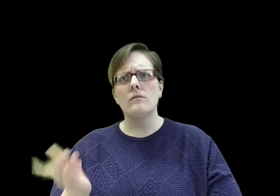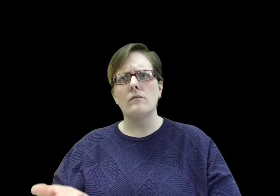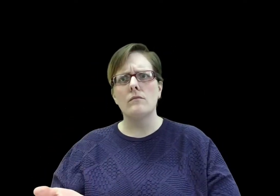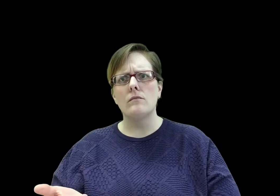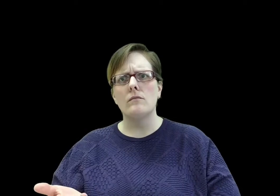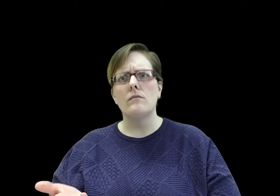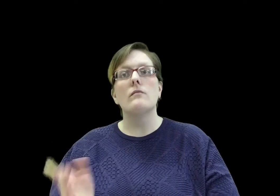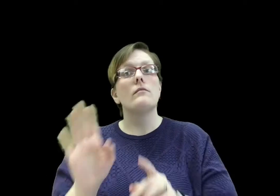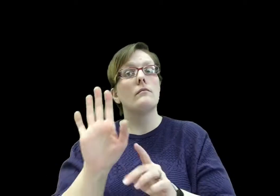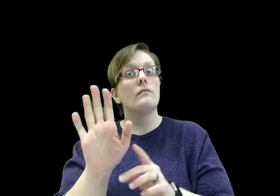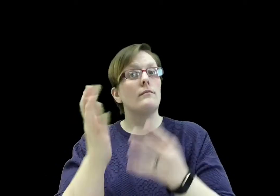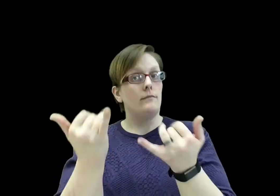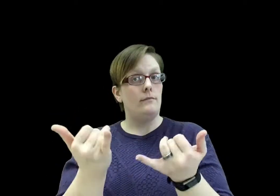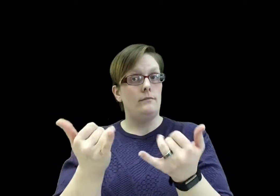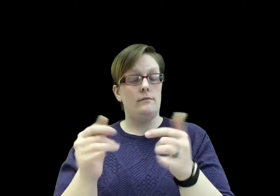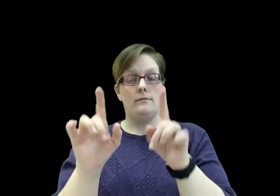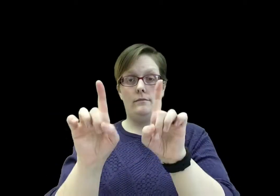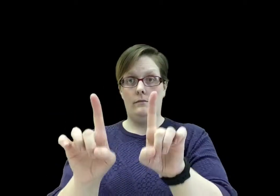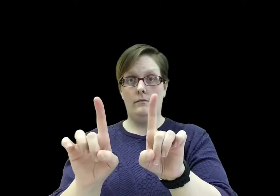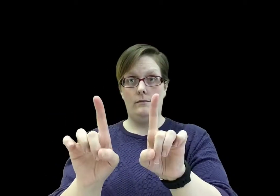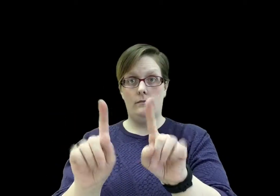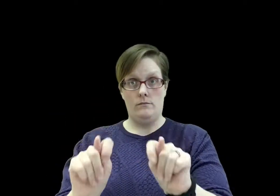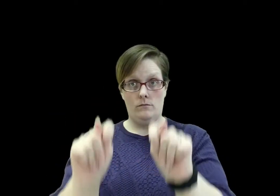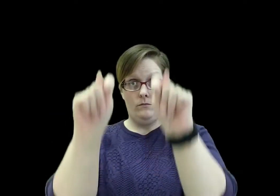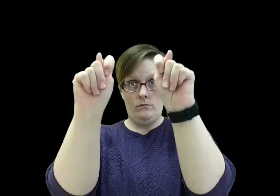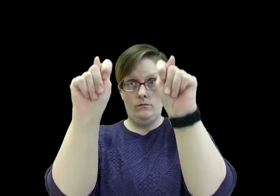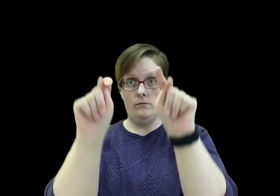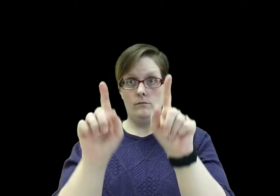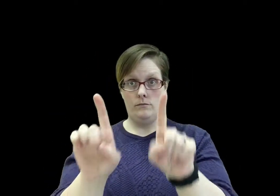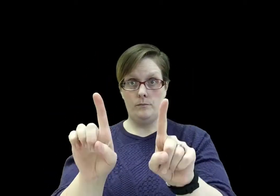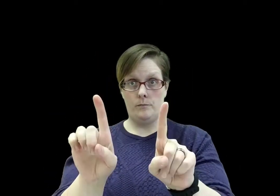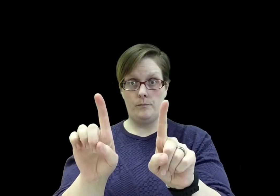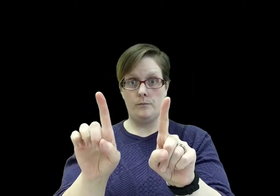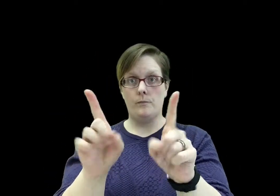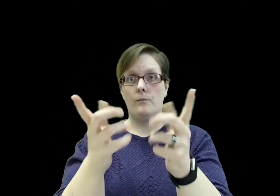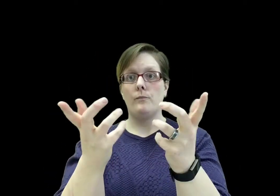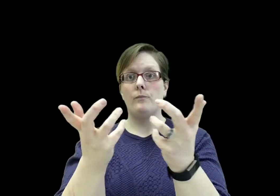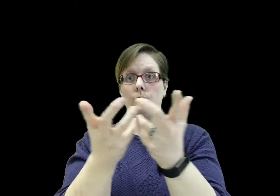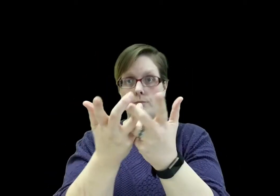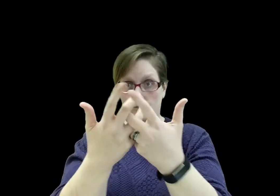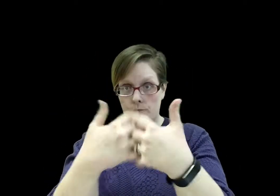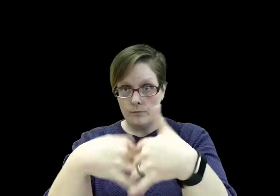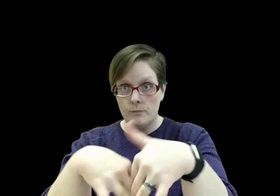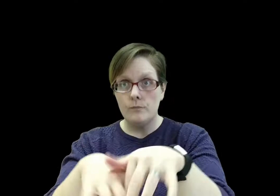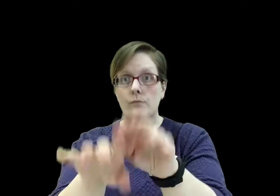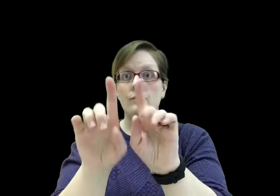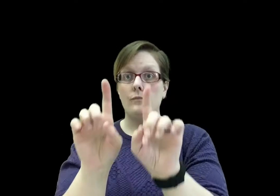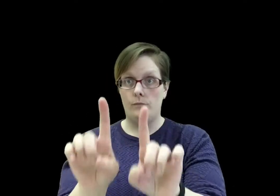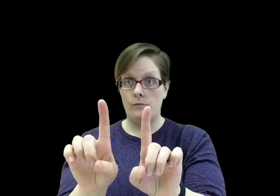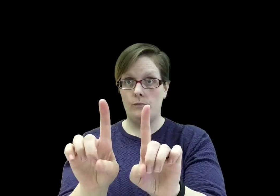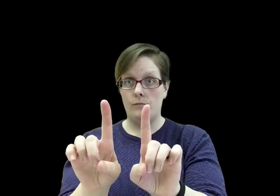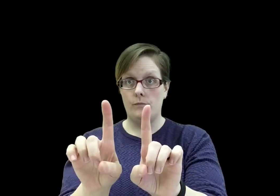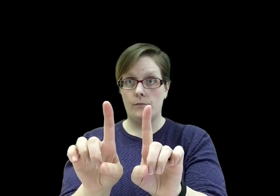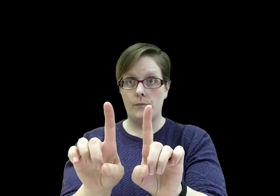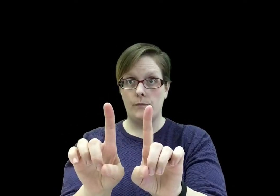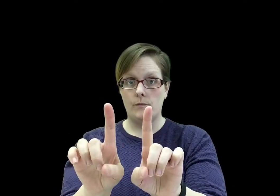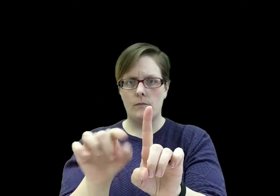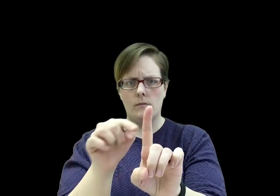did the short go? Well, so now he took those two new tall plants, cross-pollinated